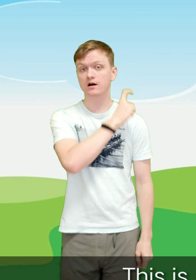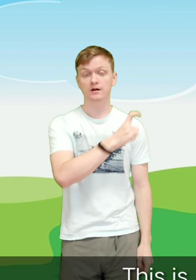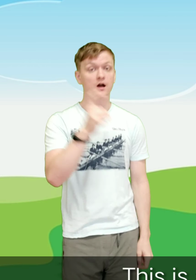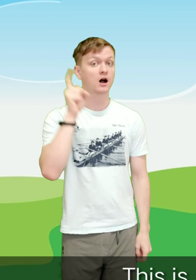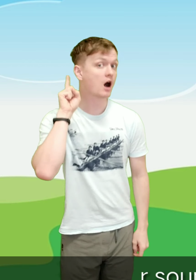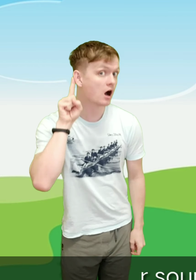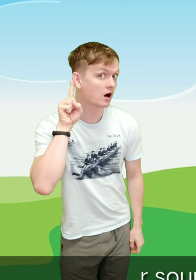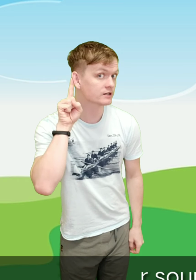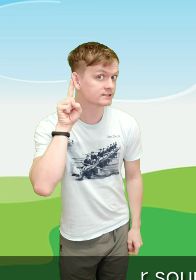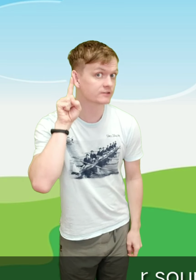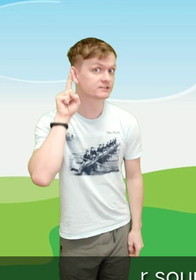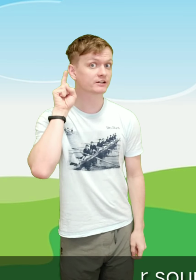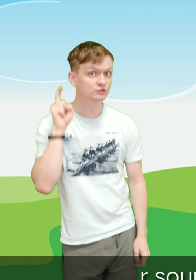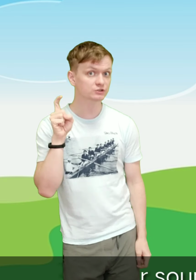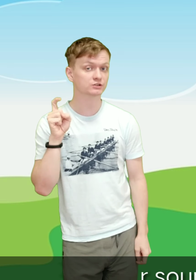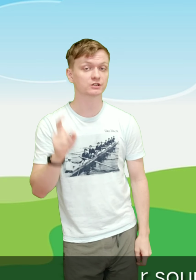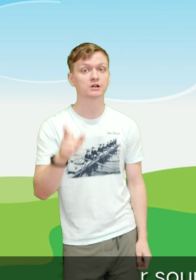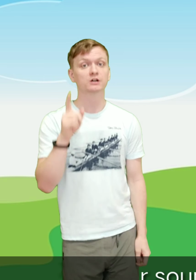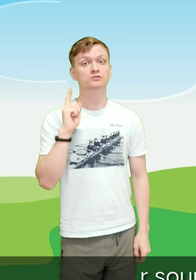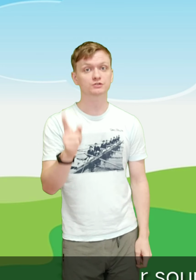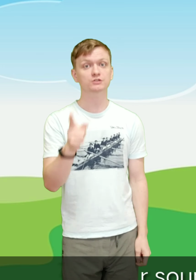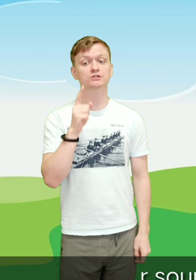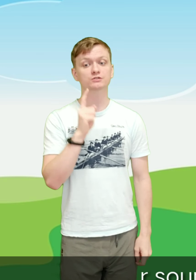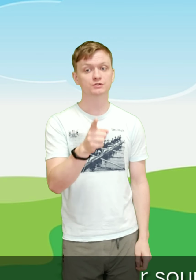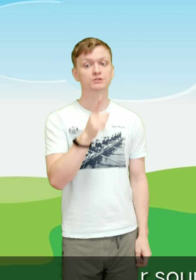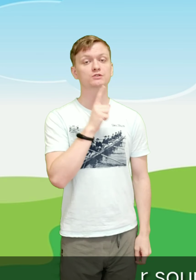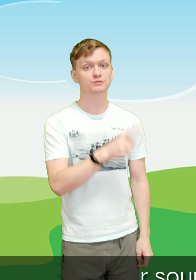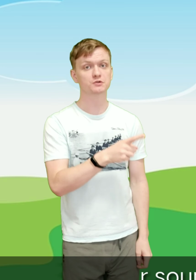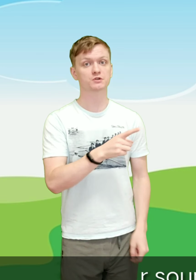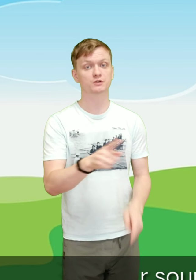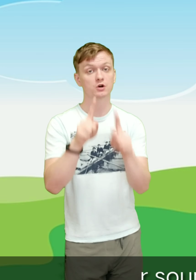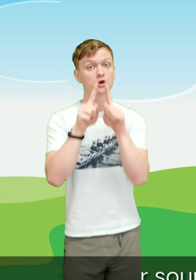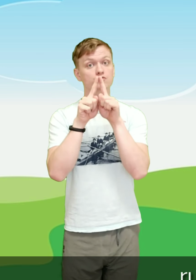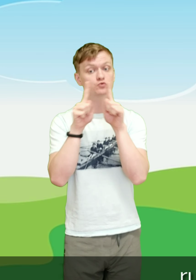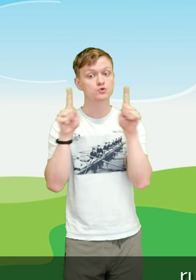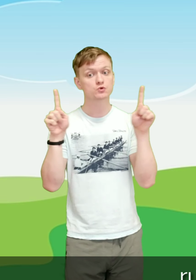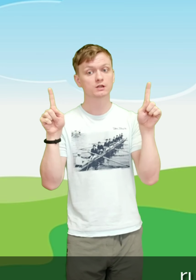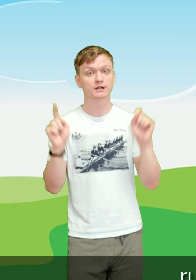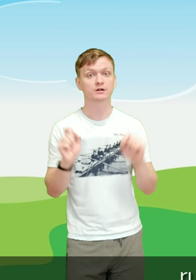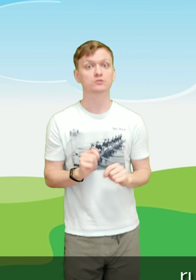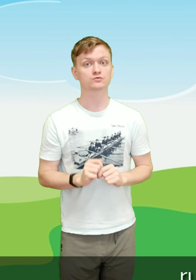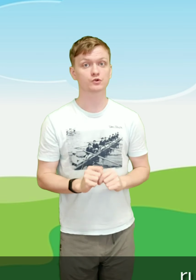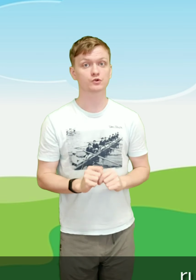R, R, sounds like R, R, R, R, R, Ruler, R,